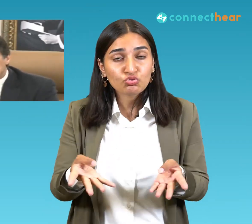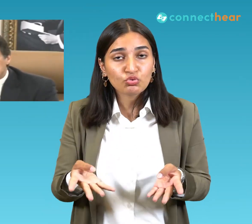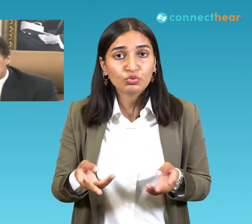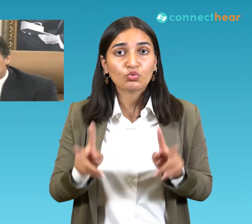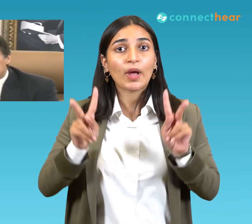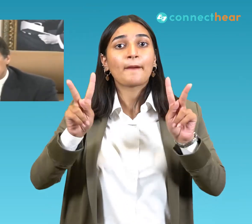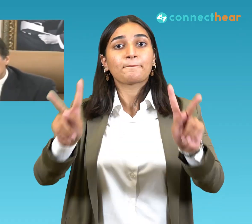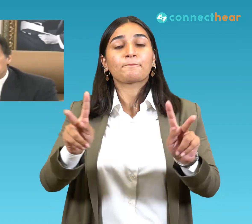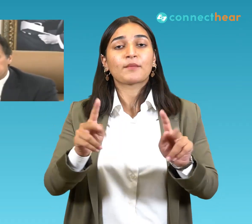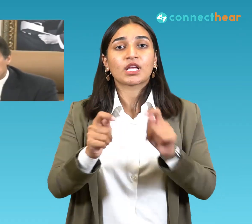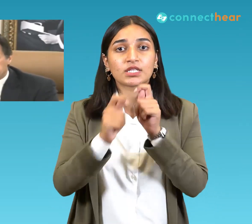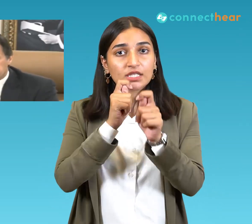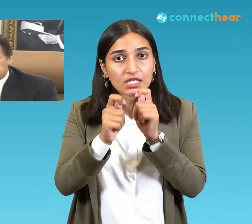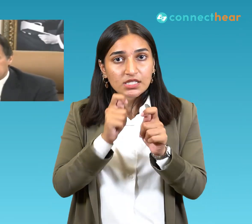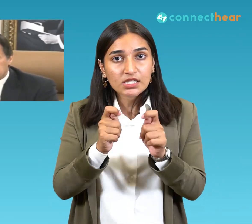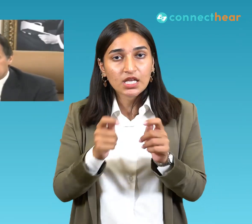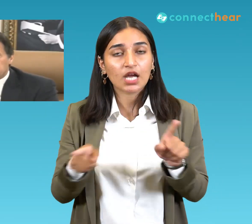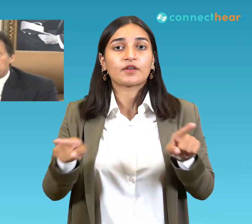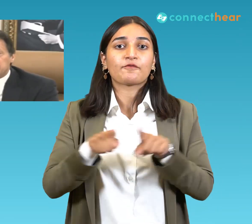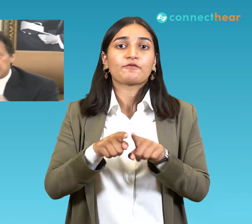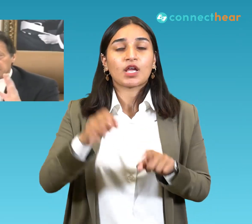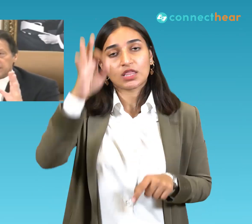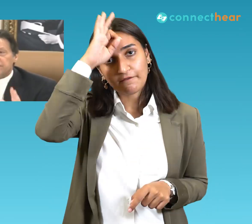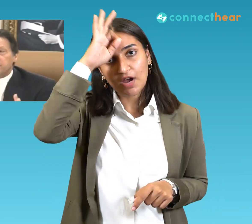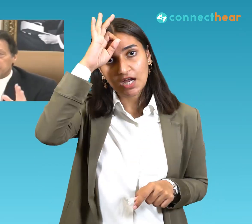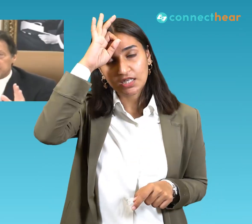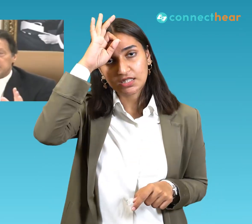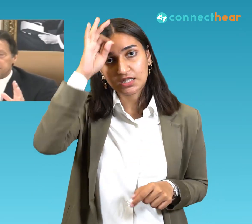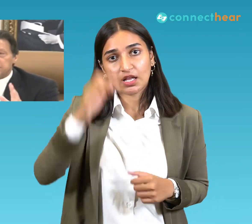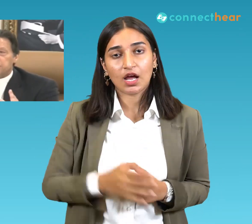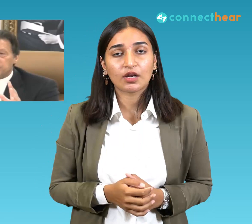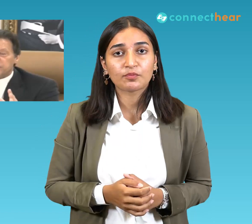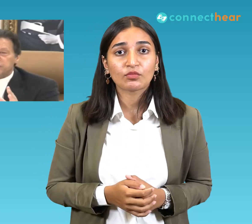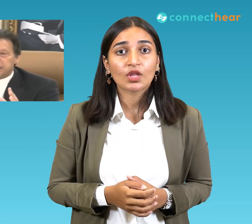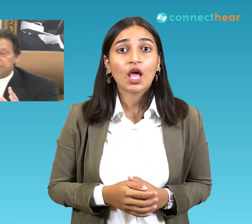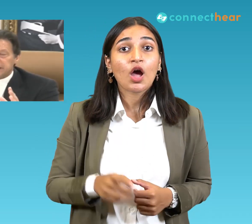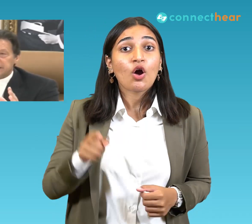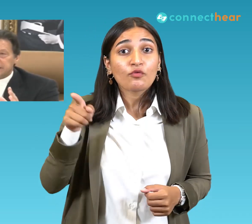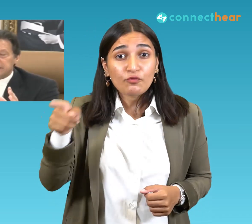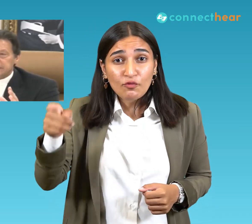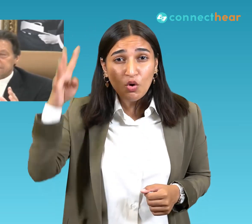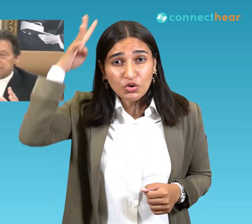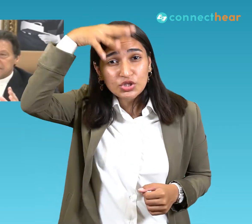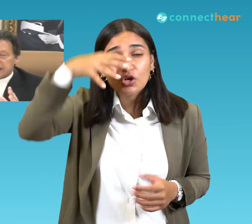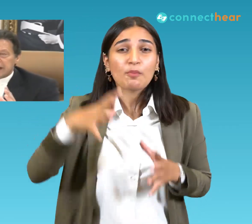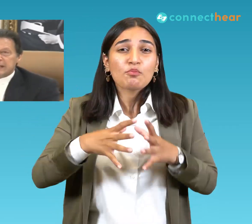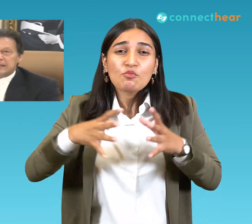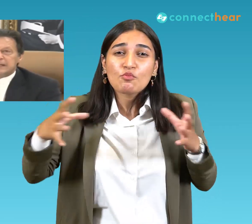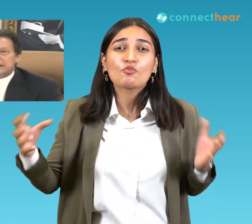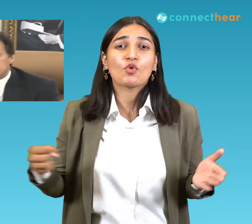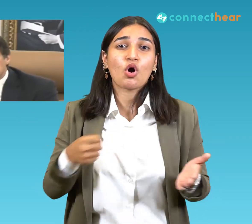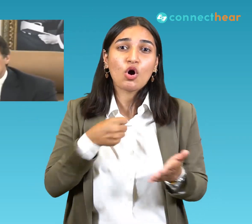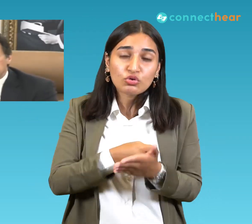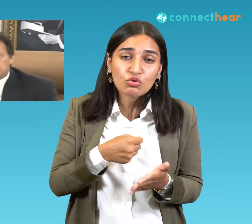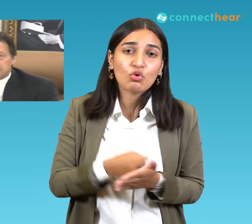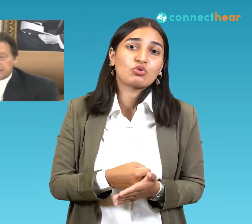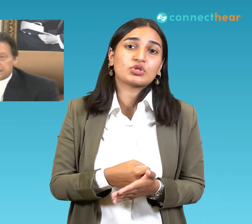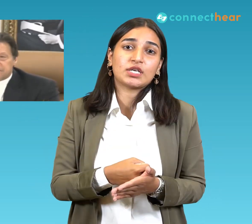feel that it was a great achievement of his because he literally forced this peace process to take place. And